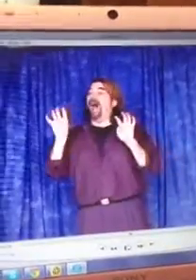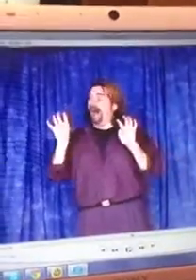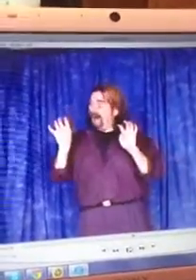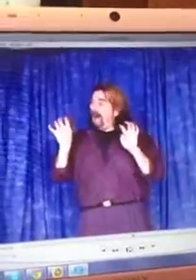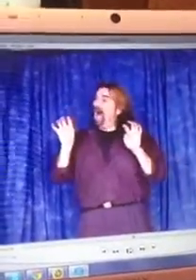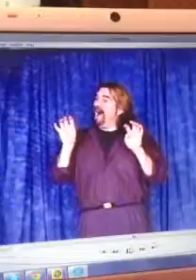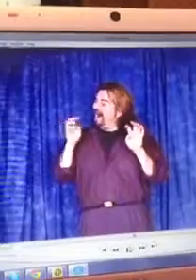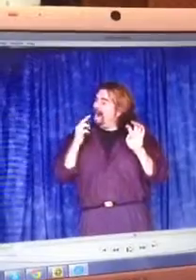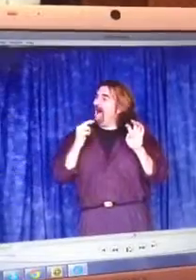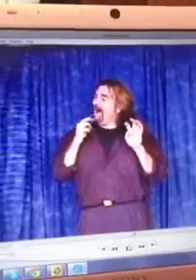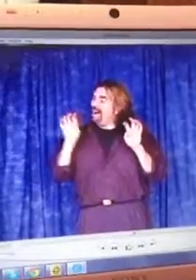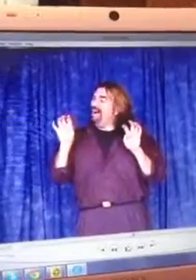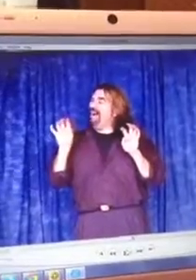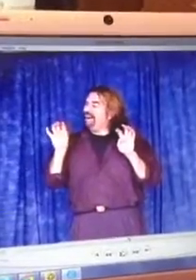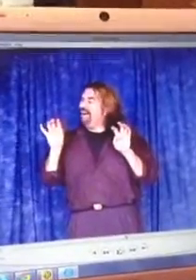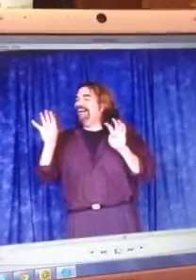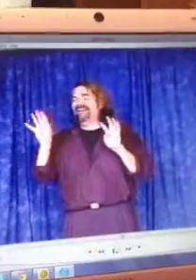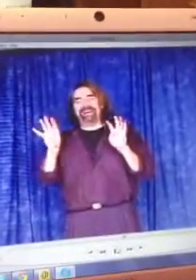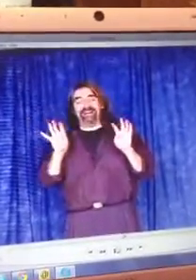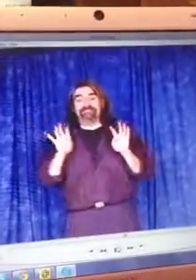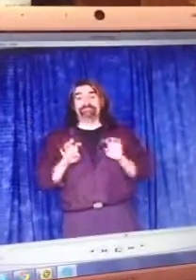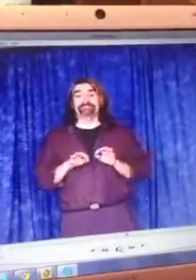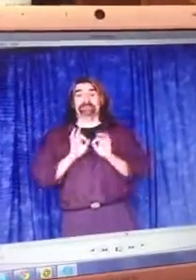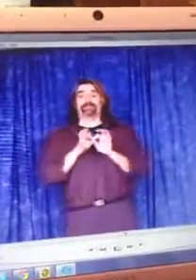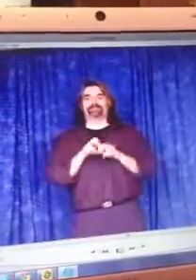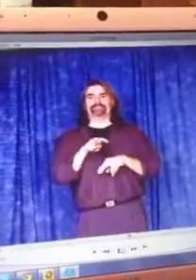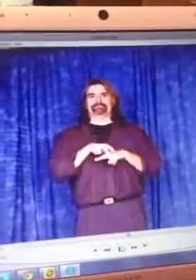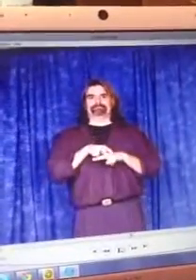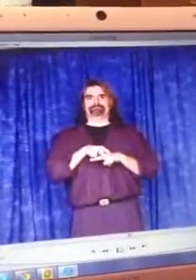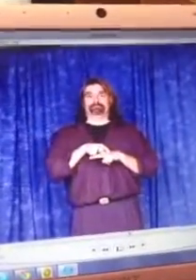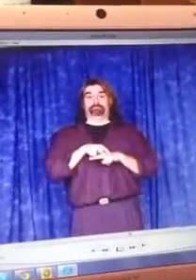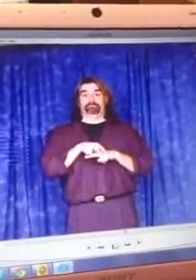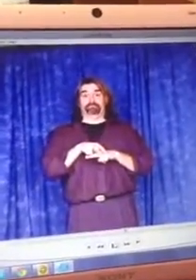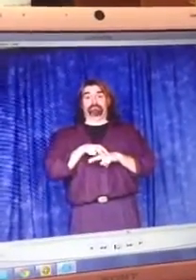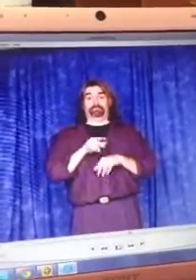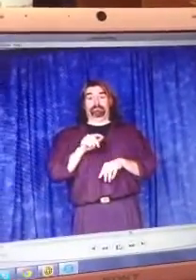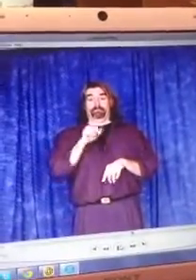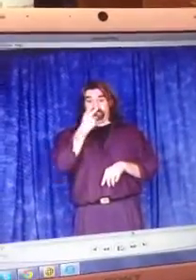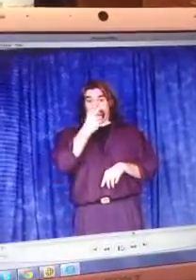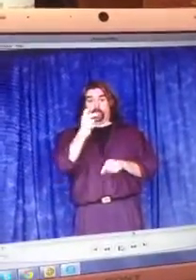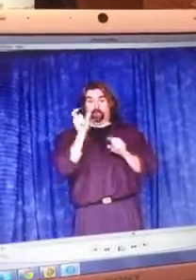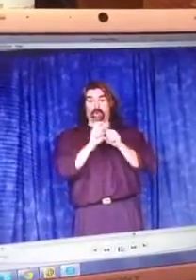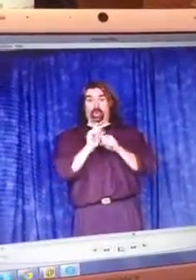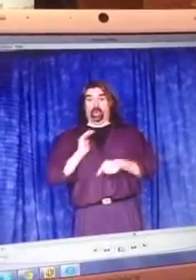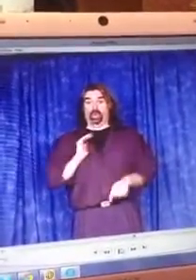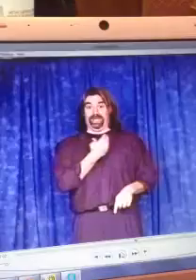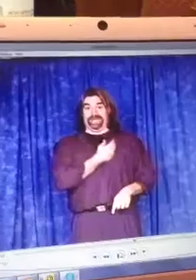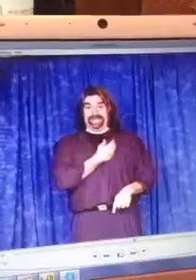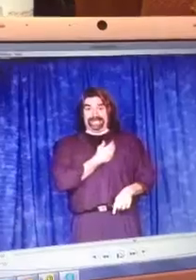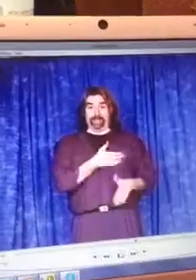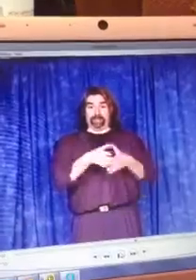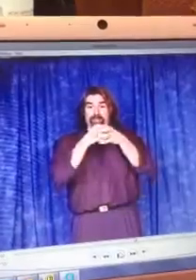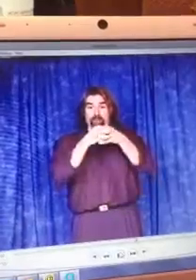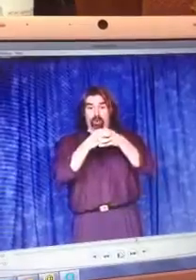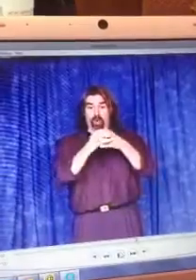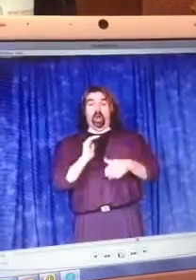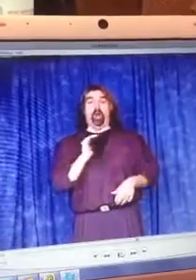the shirt said. And everybody sitting there was like, oh, okay. And the interpreter saw the word "we